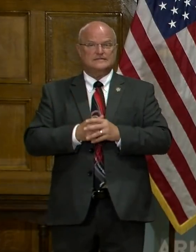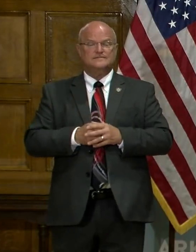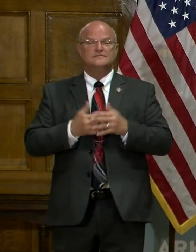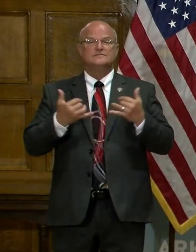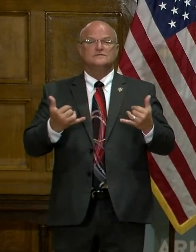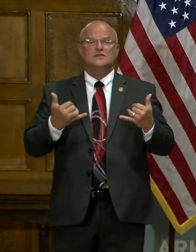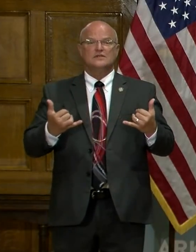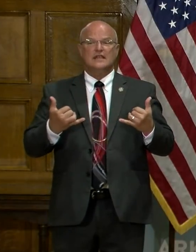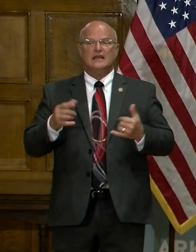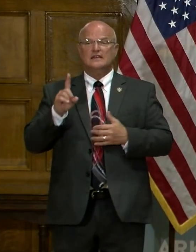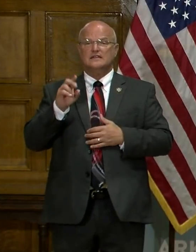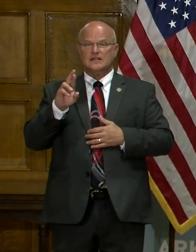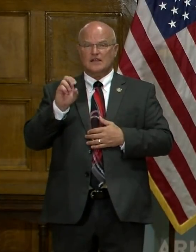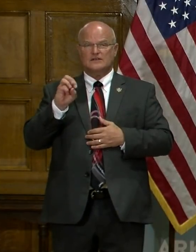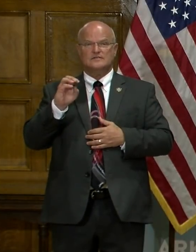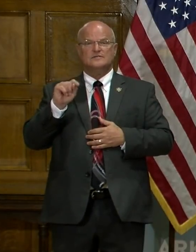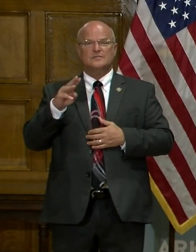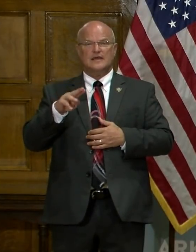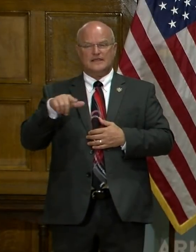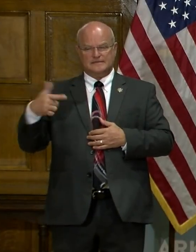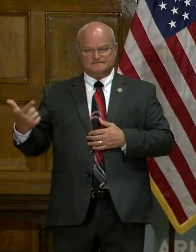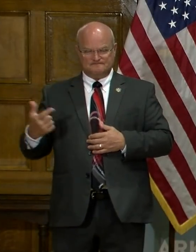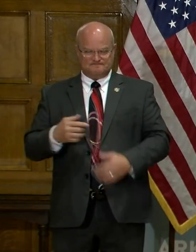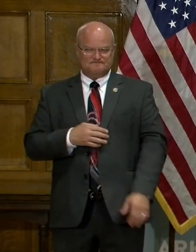With this, Dr. Smith.